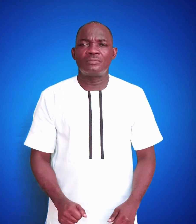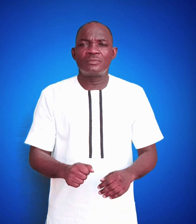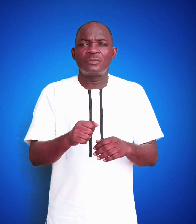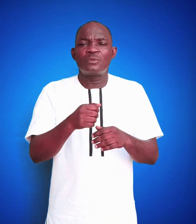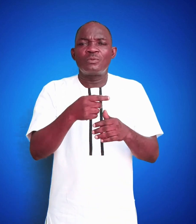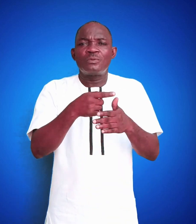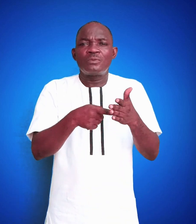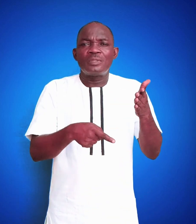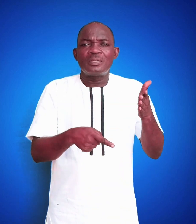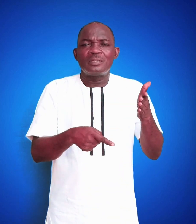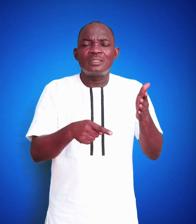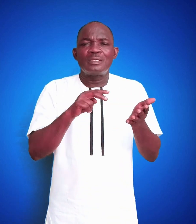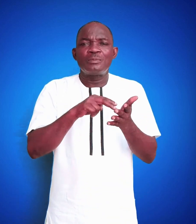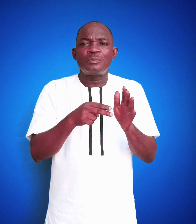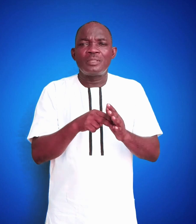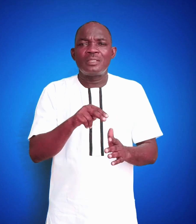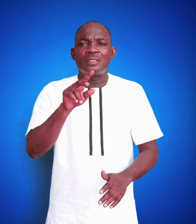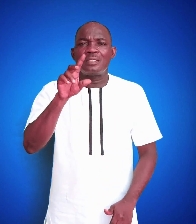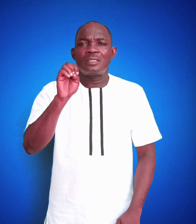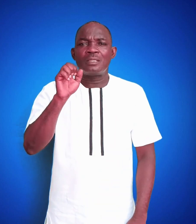What is LEAP?